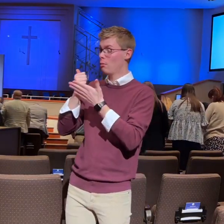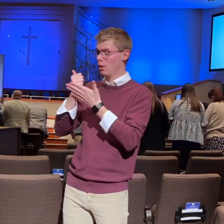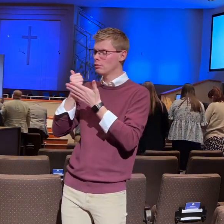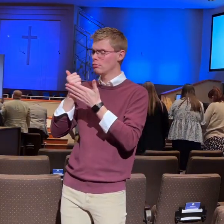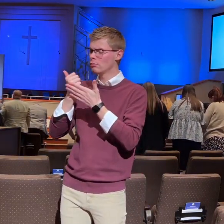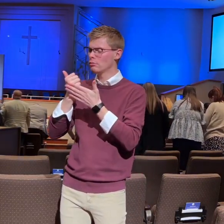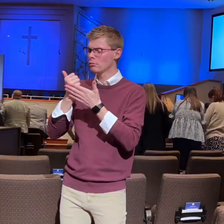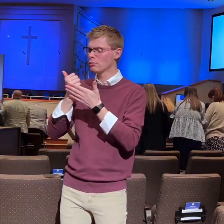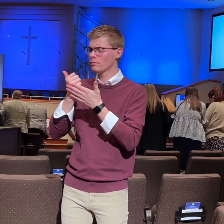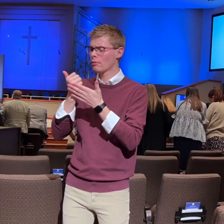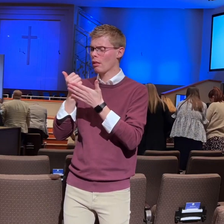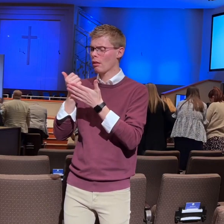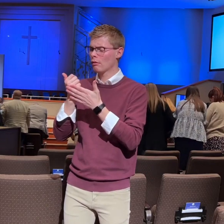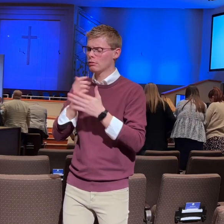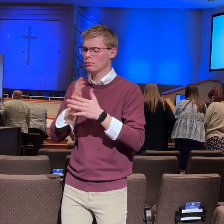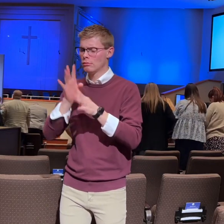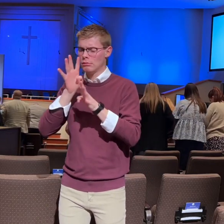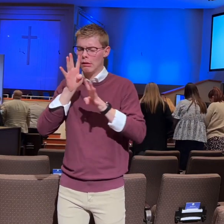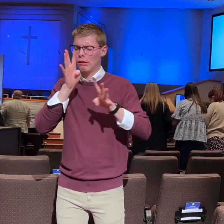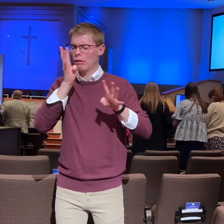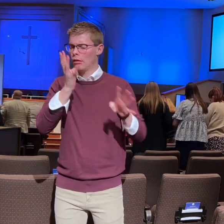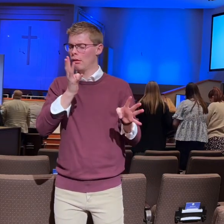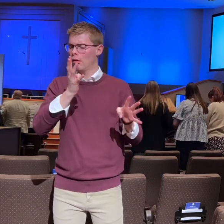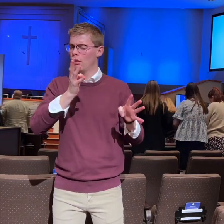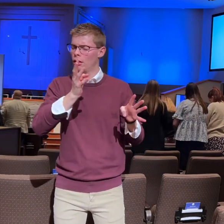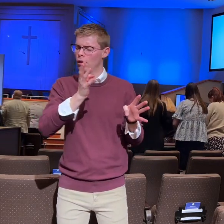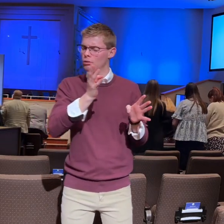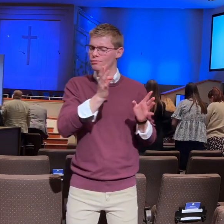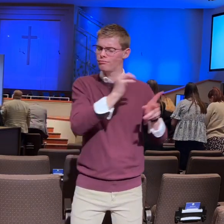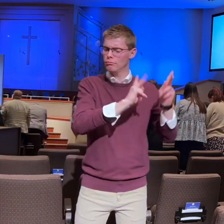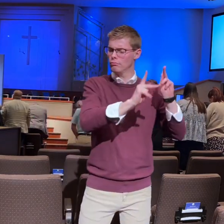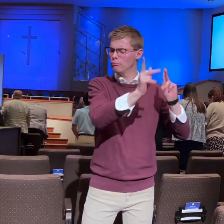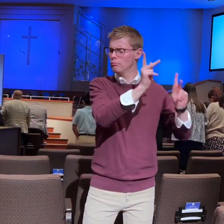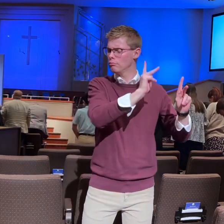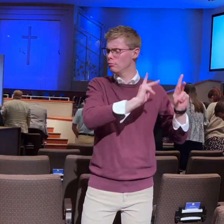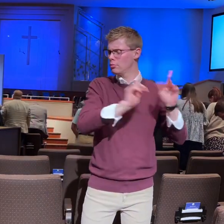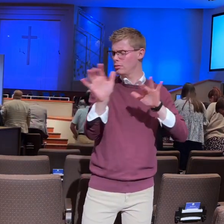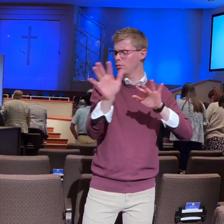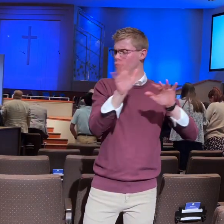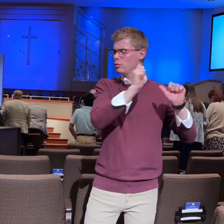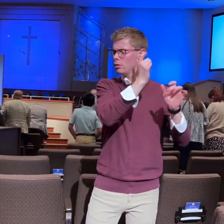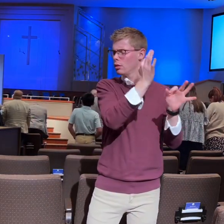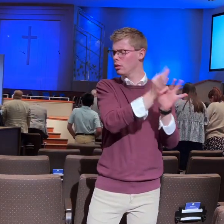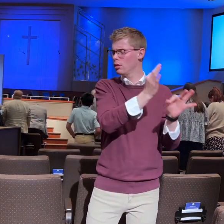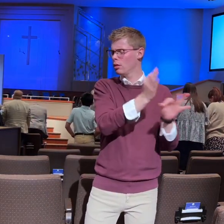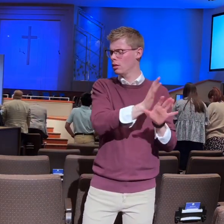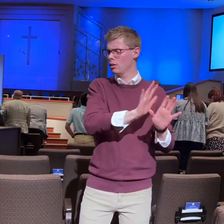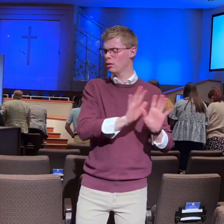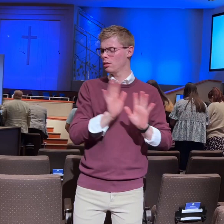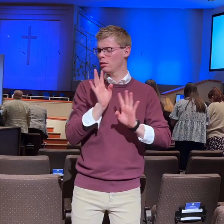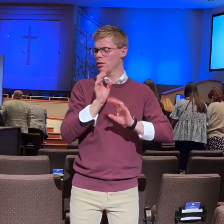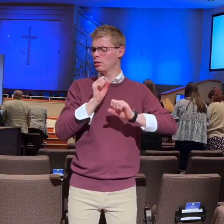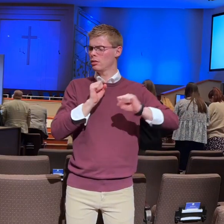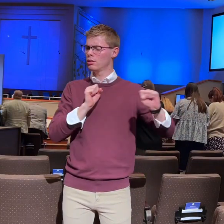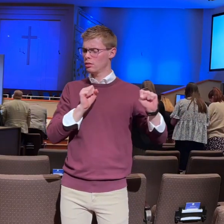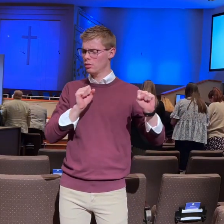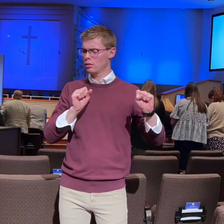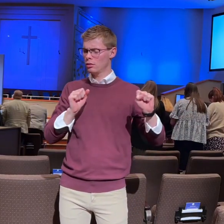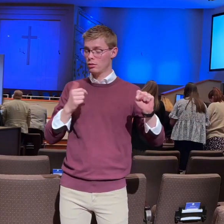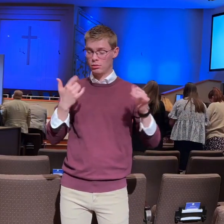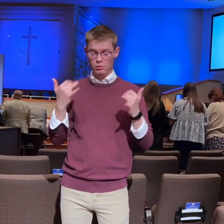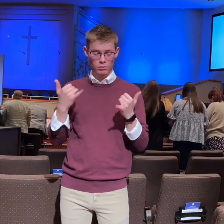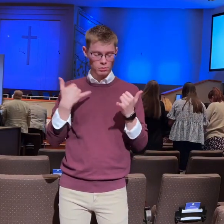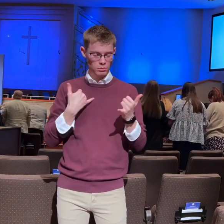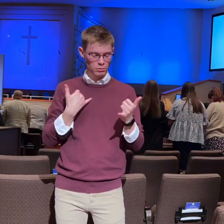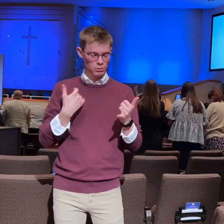apostasy that's taking place in many places today, even places we never thought possible. Our heads are bowed, our